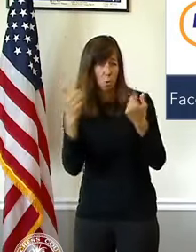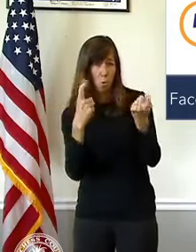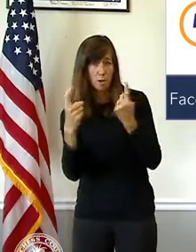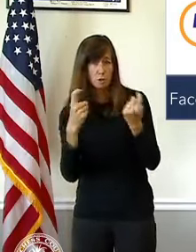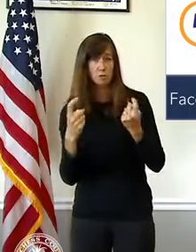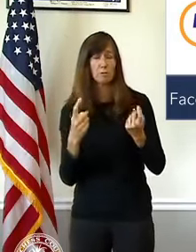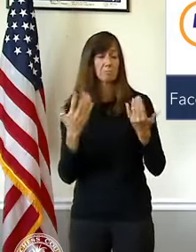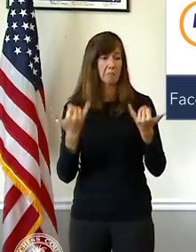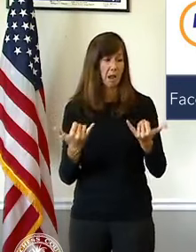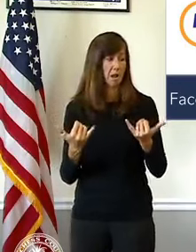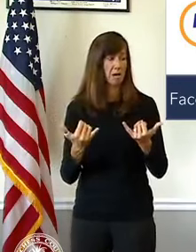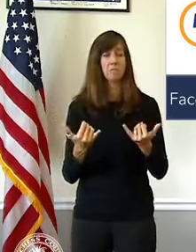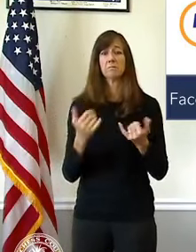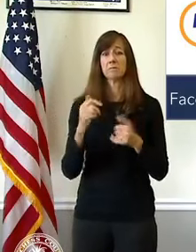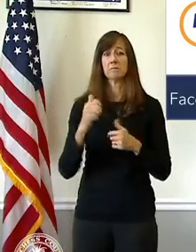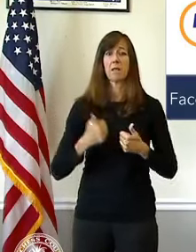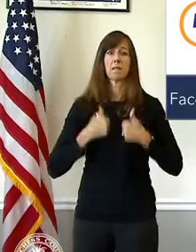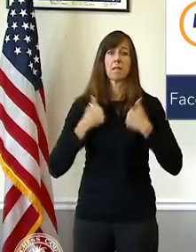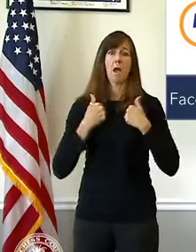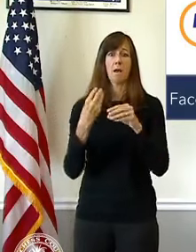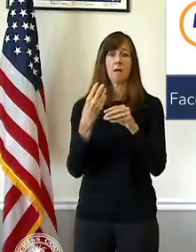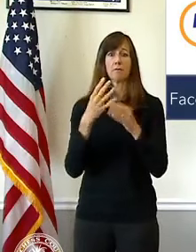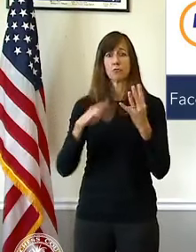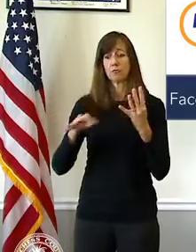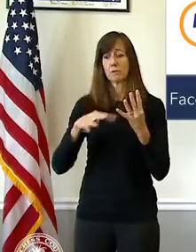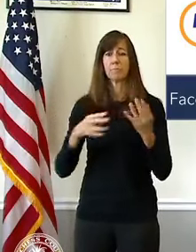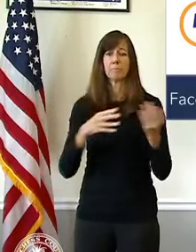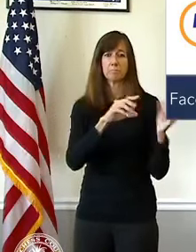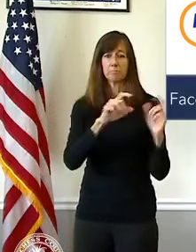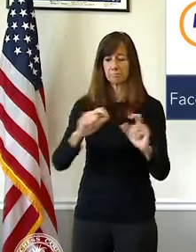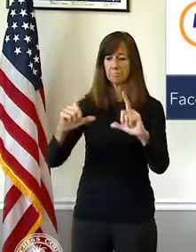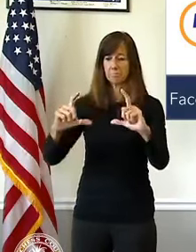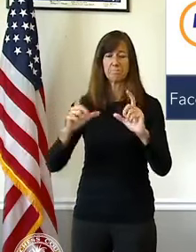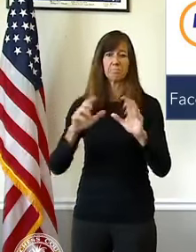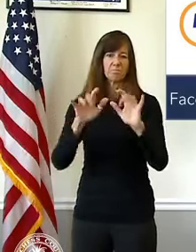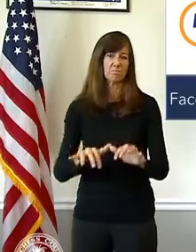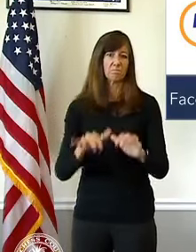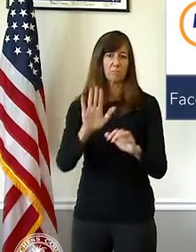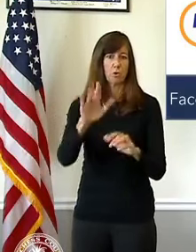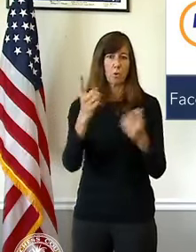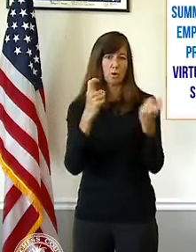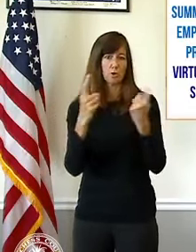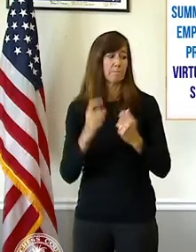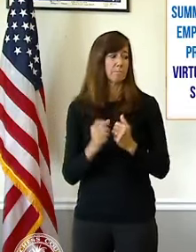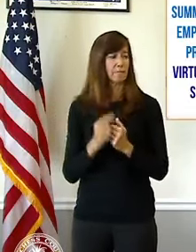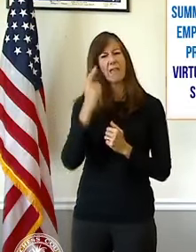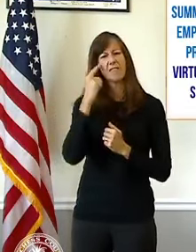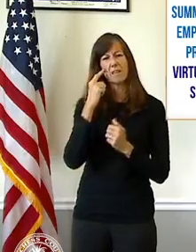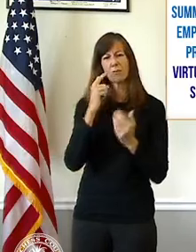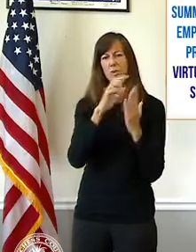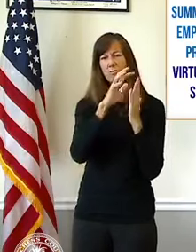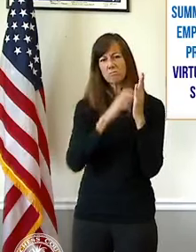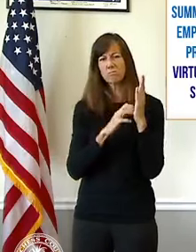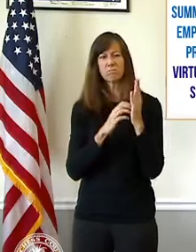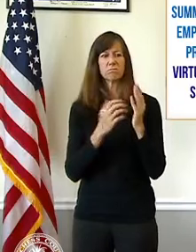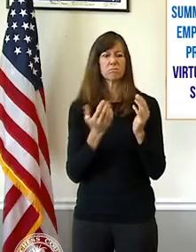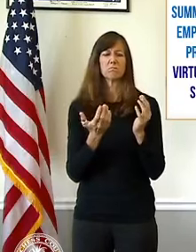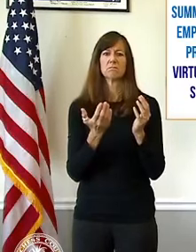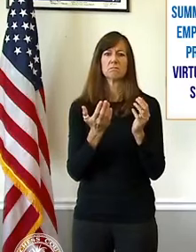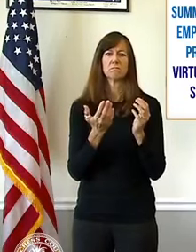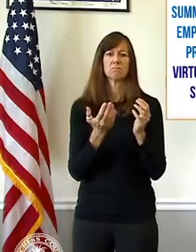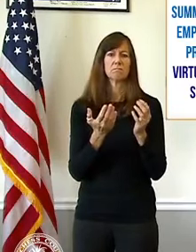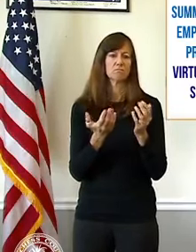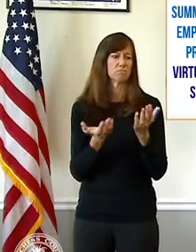the live stream. We've covered just about everything. Wanted to acknowledge today we hosted our youth employment program. We held a